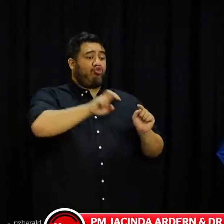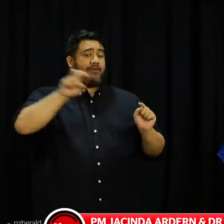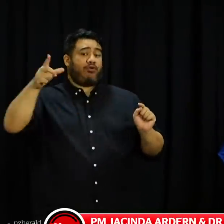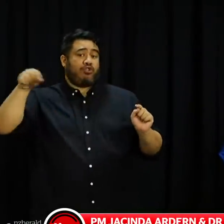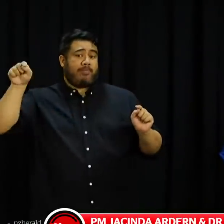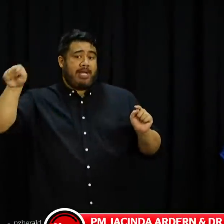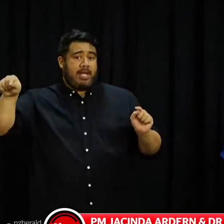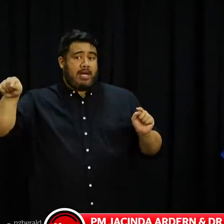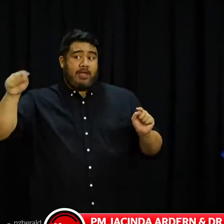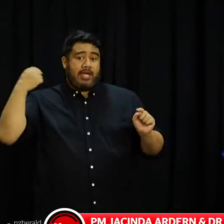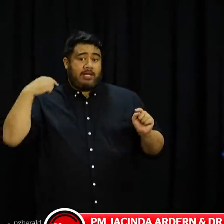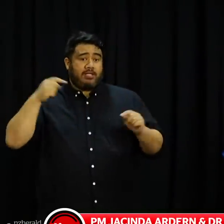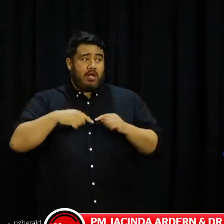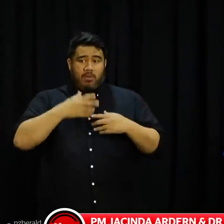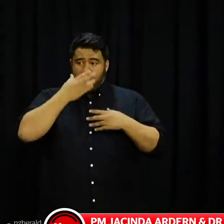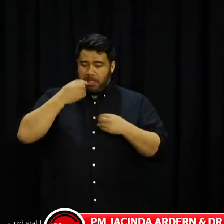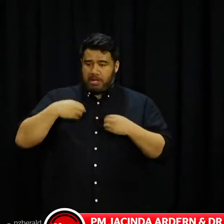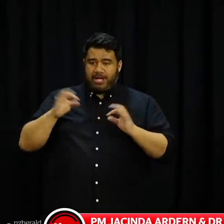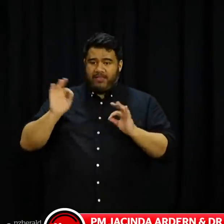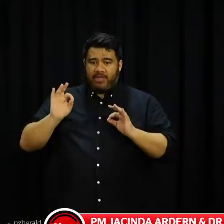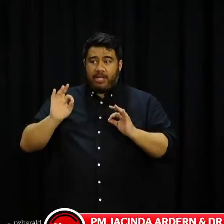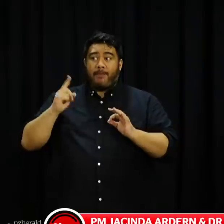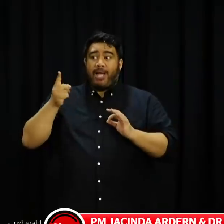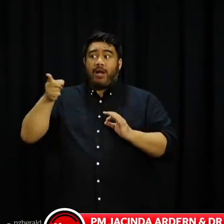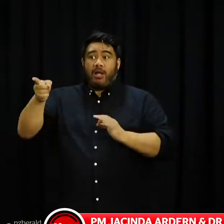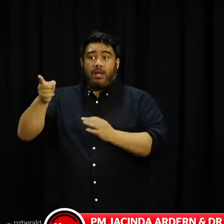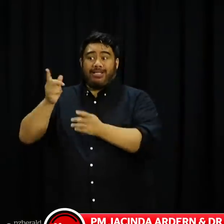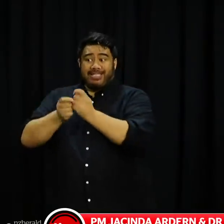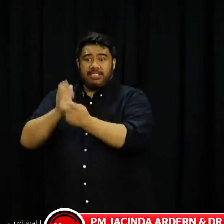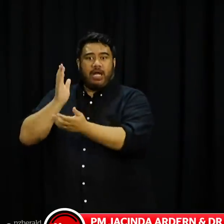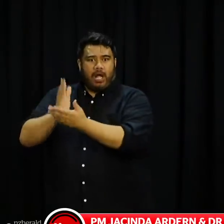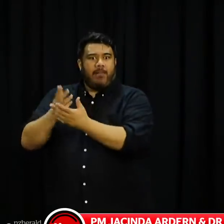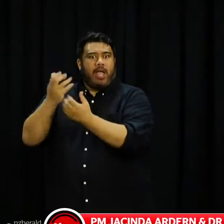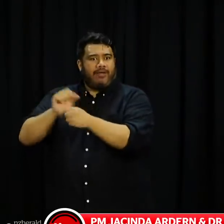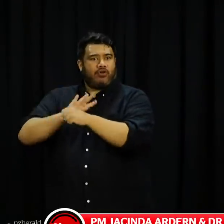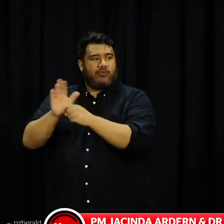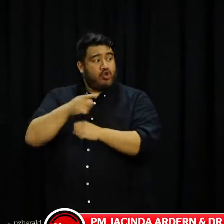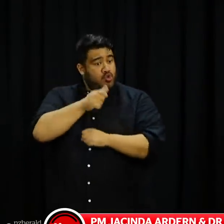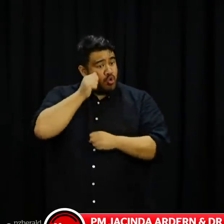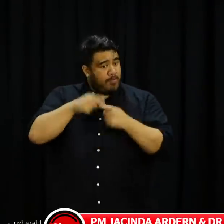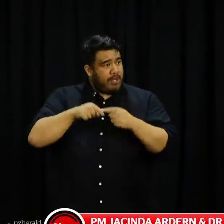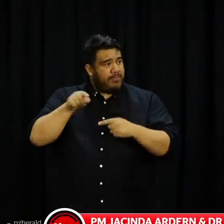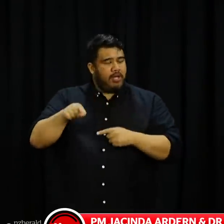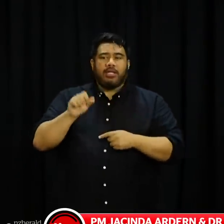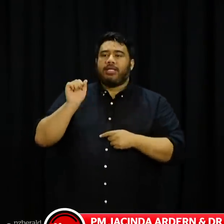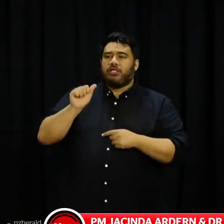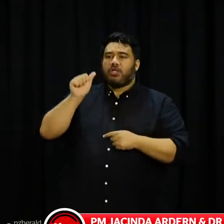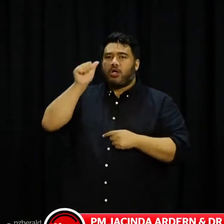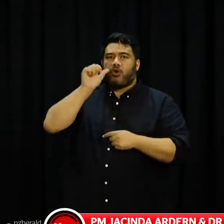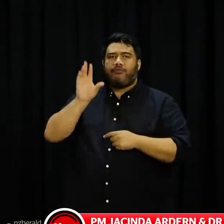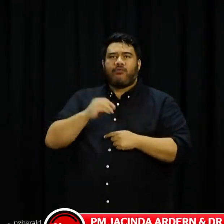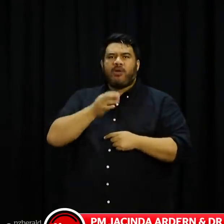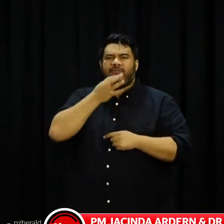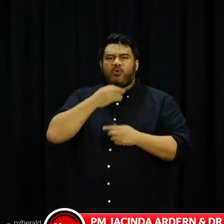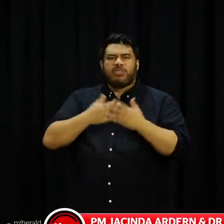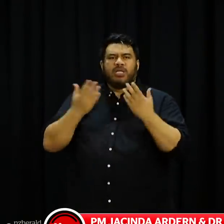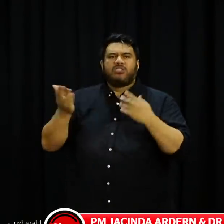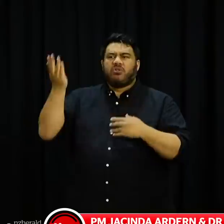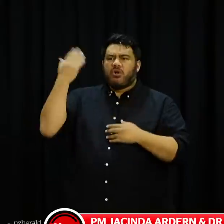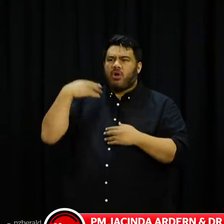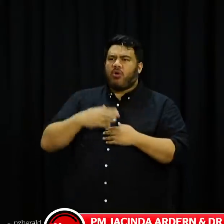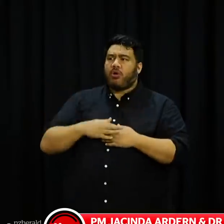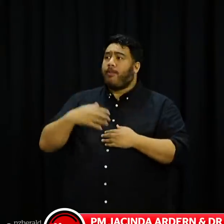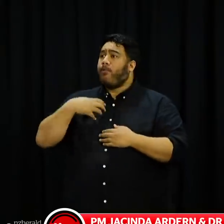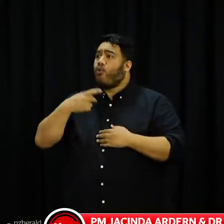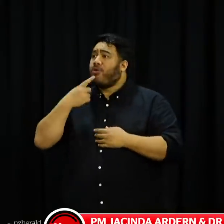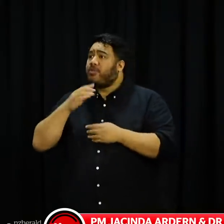was asymptomatic but has tested positive for Covid-19. Do you have any details of this? I was aware of it from a few days ago. I haven't had any